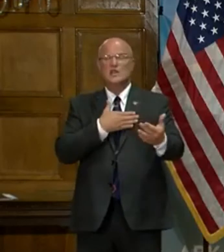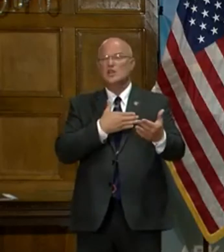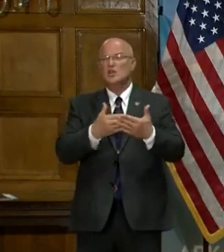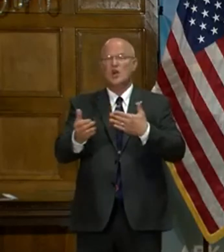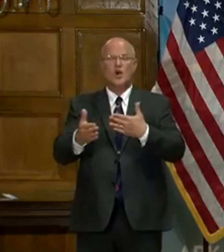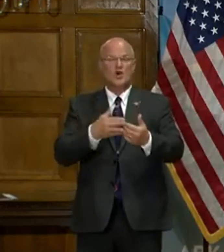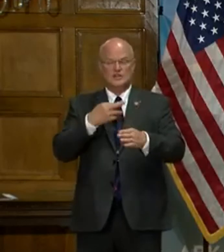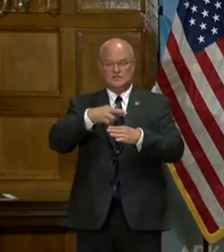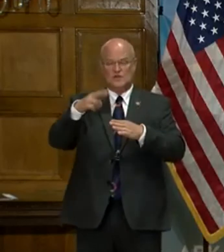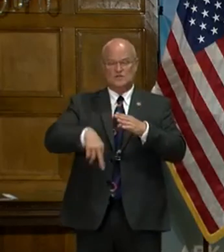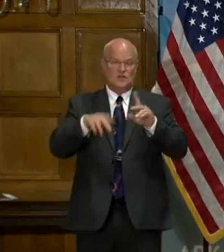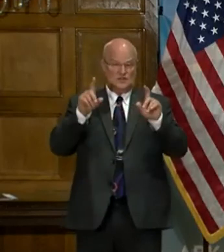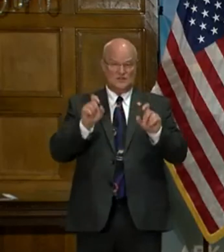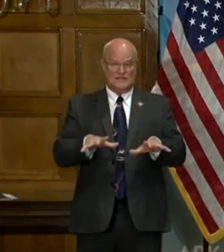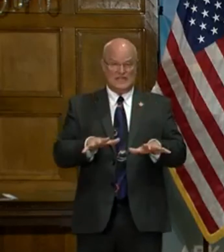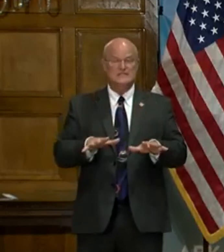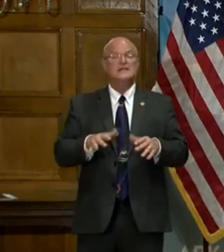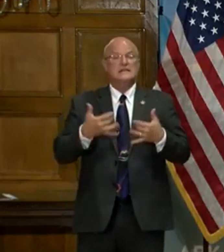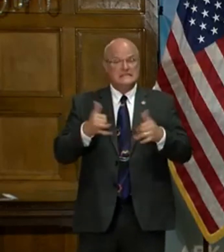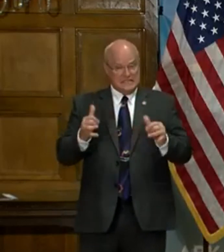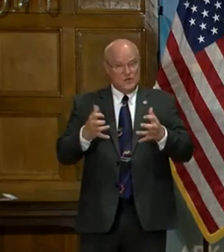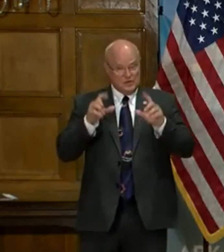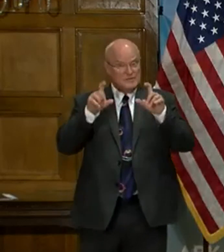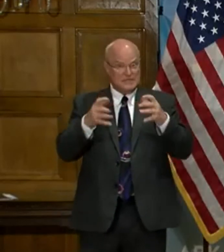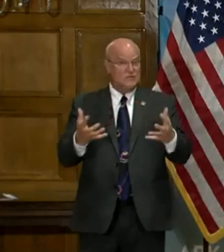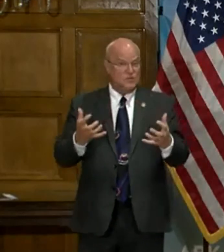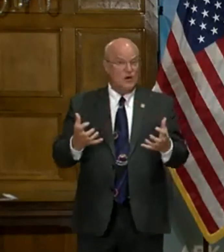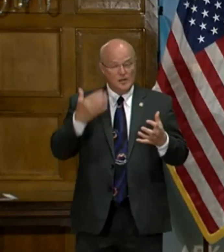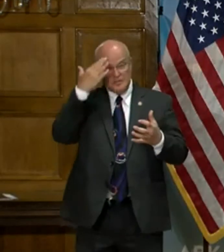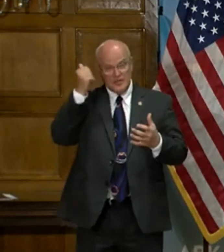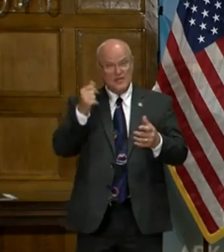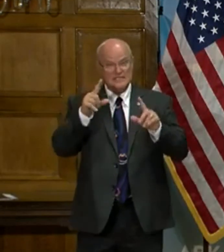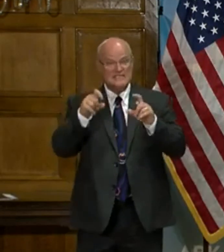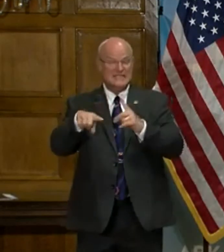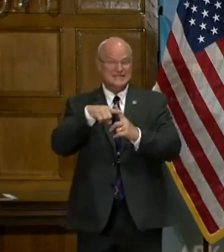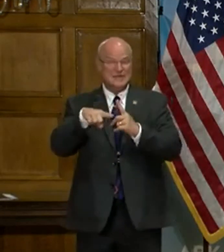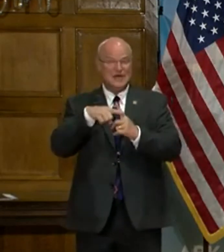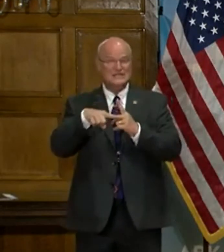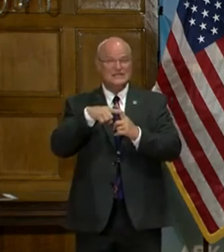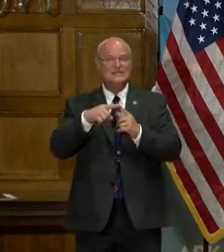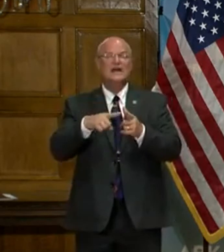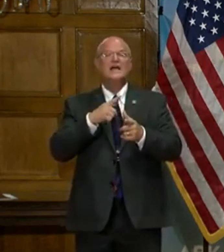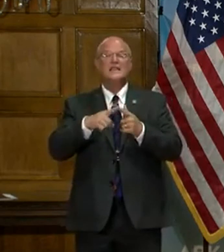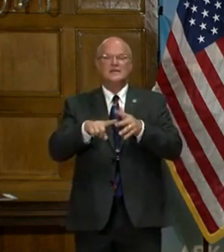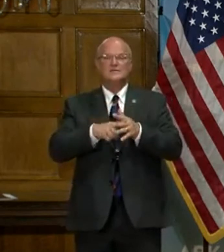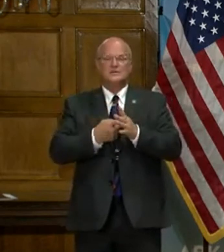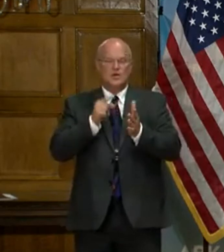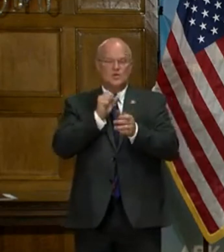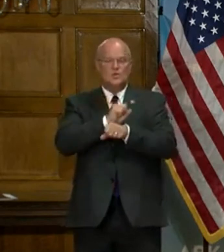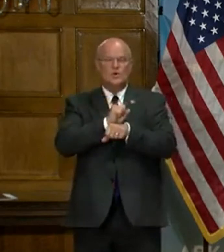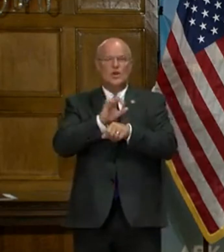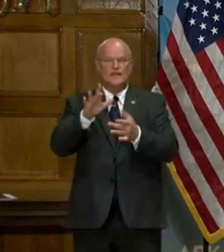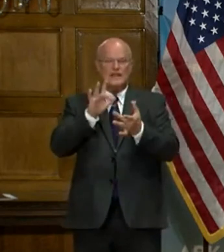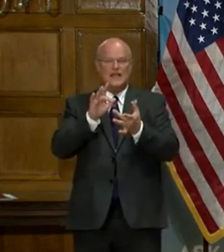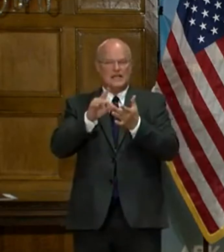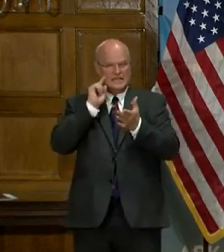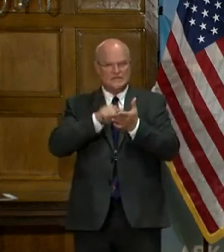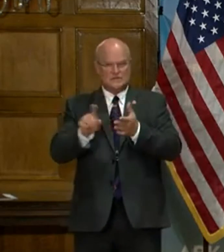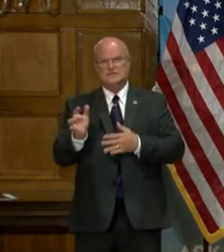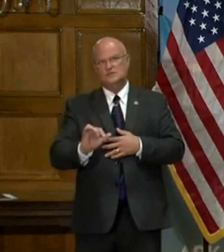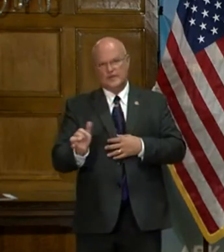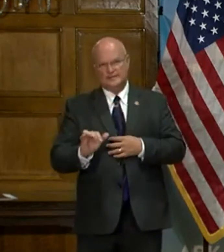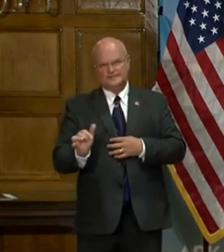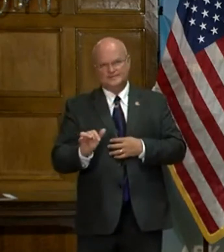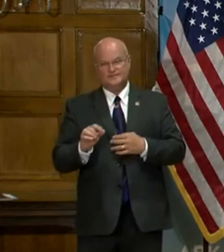of the result of that test. We still want them to get tested, because if it tests positive, then we can start working on their contacts as